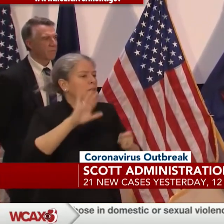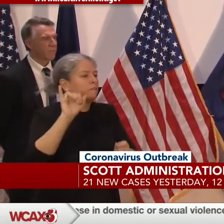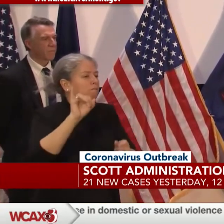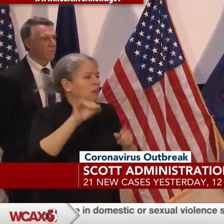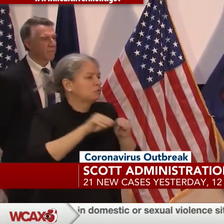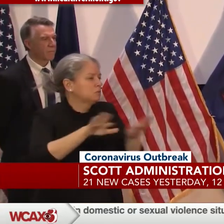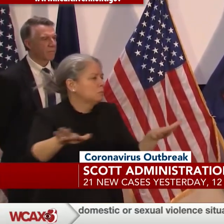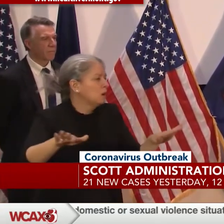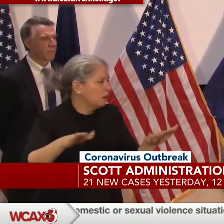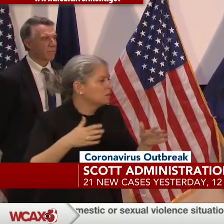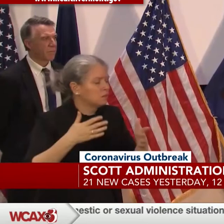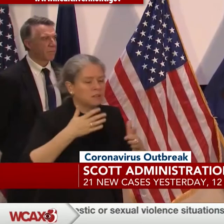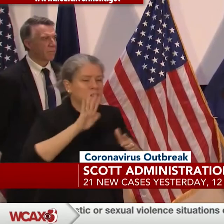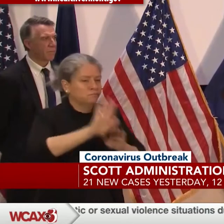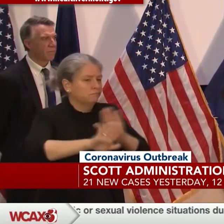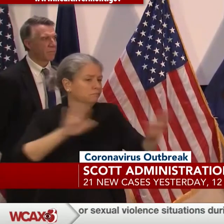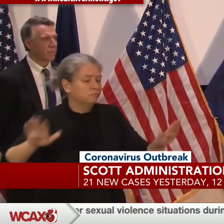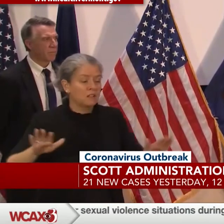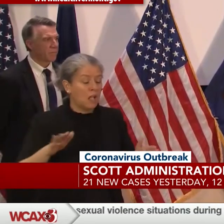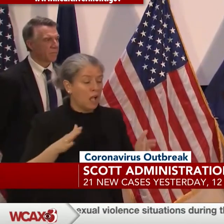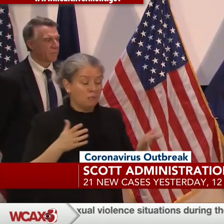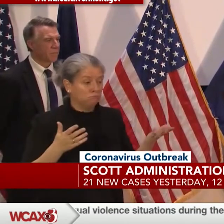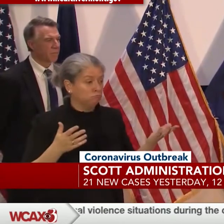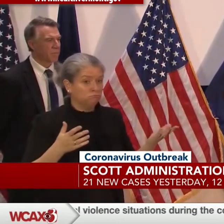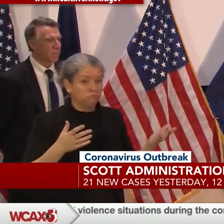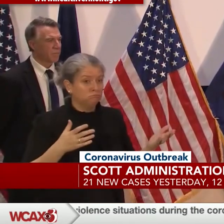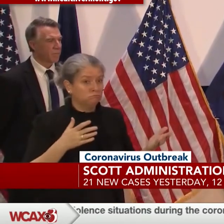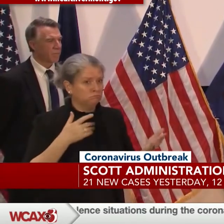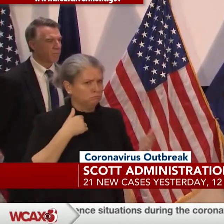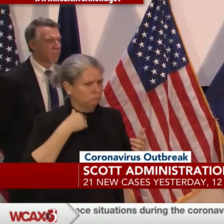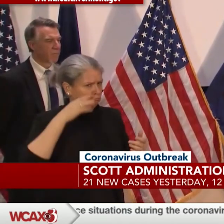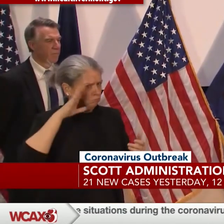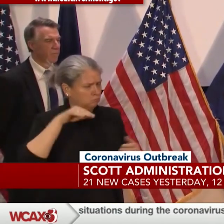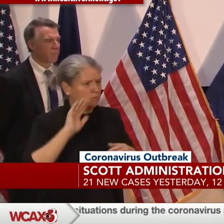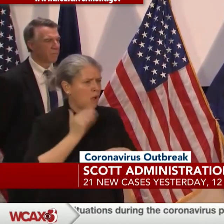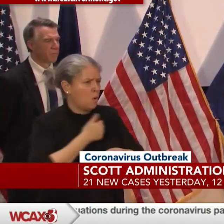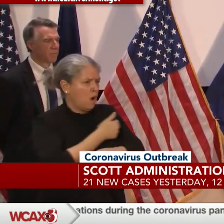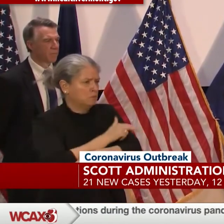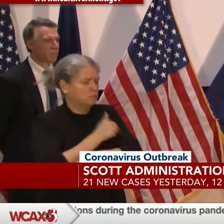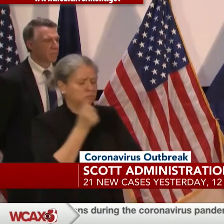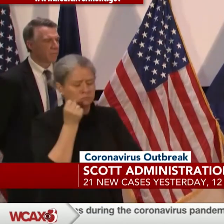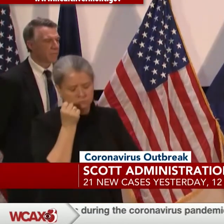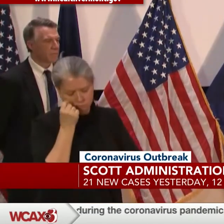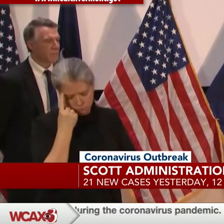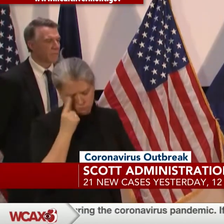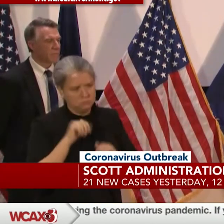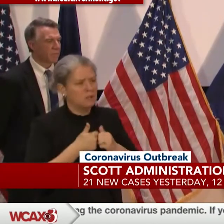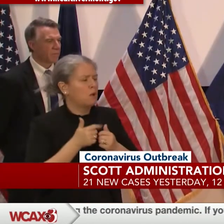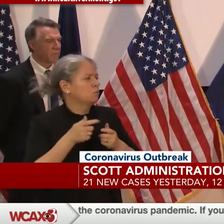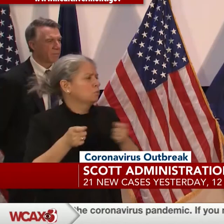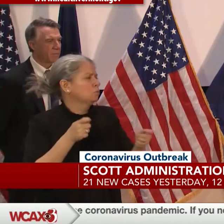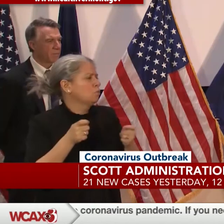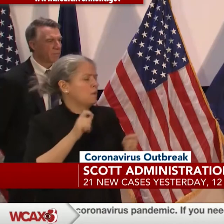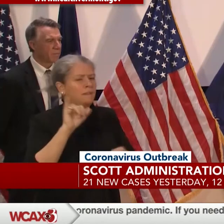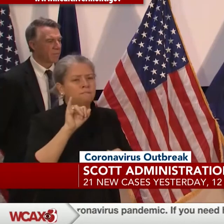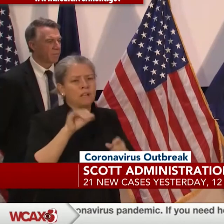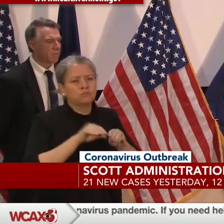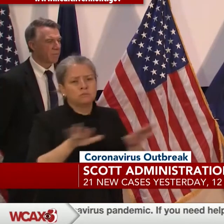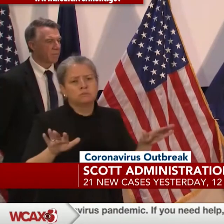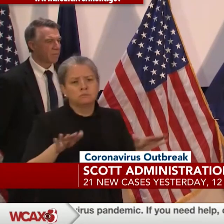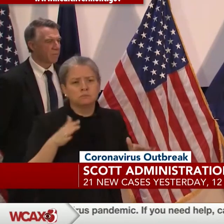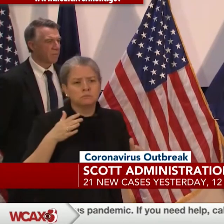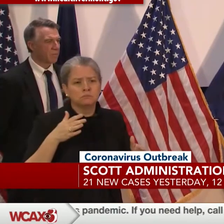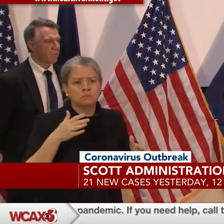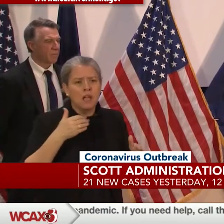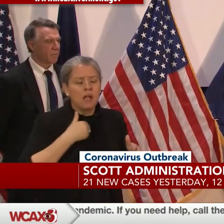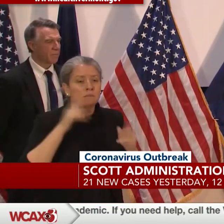And I'm quite comfortable that our hospitals understand infection control practices, have specific personnel